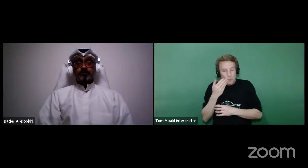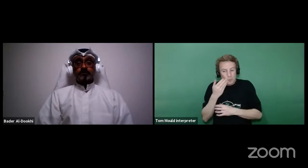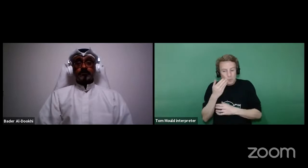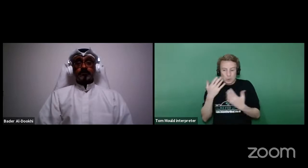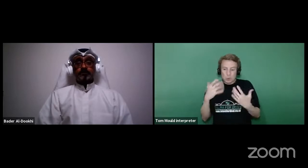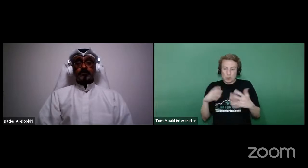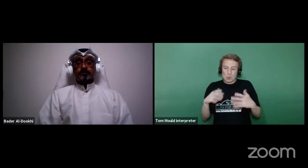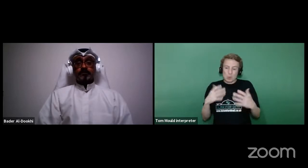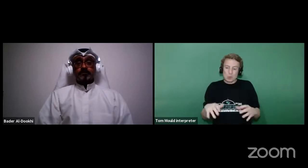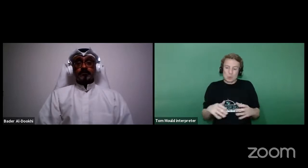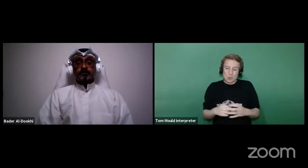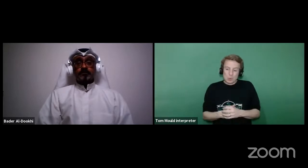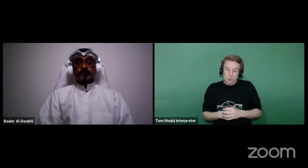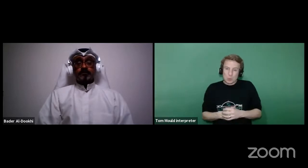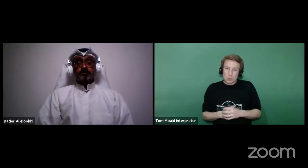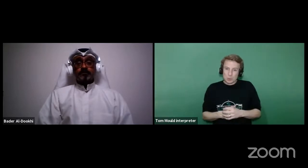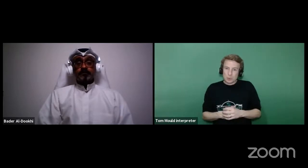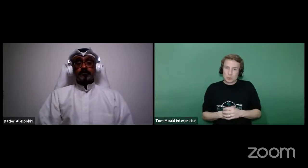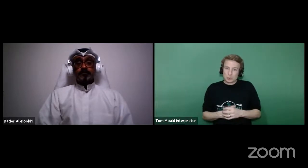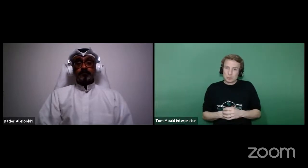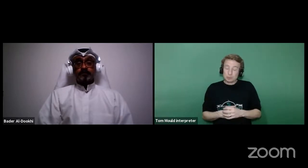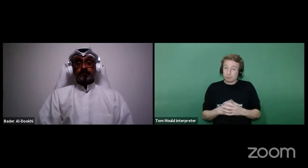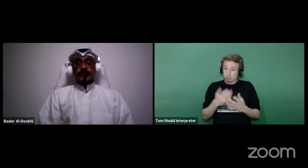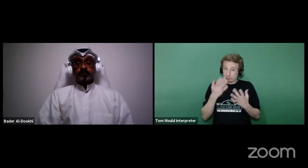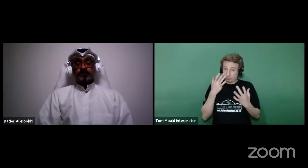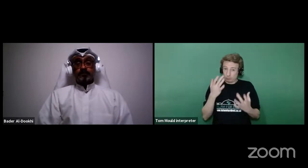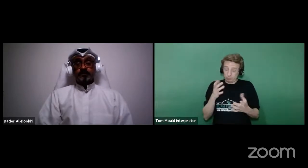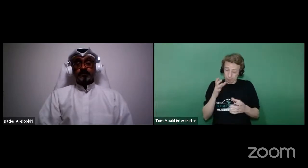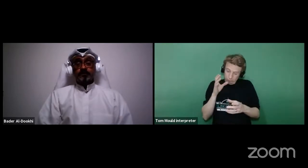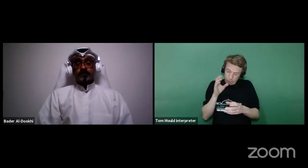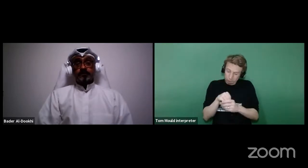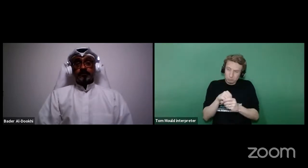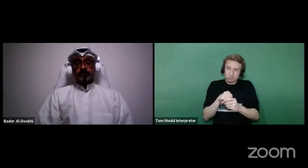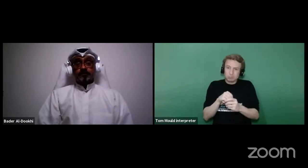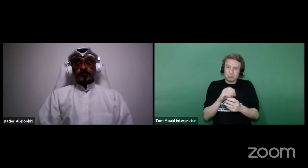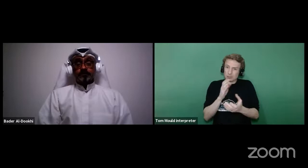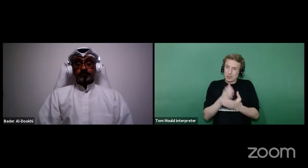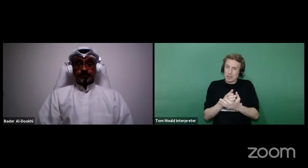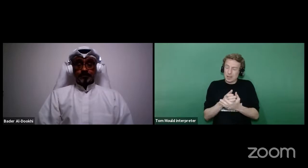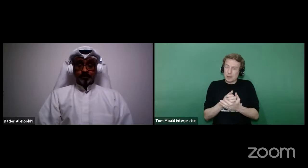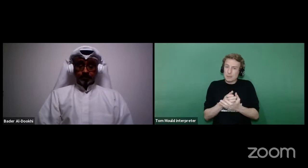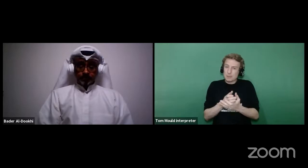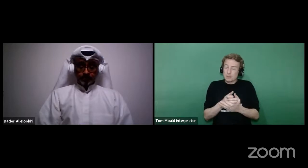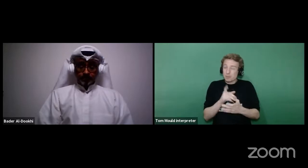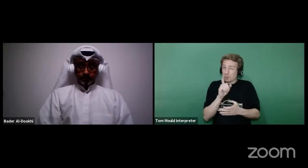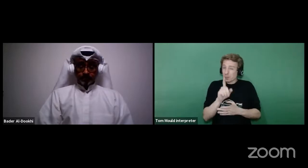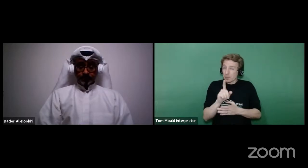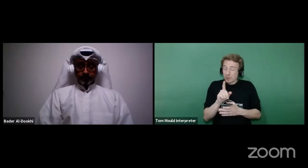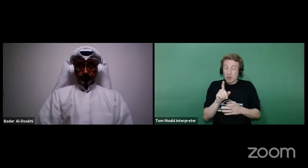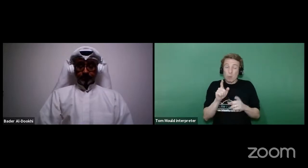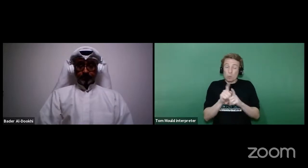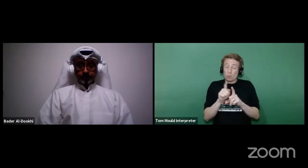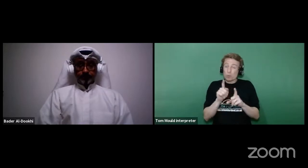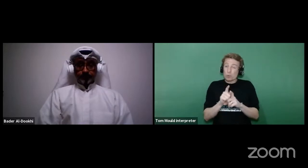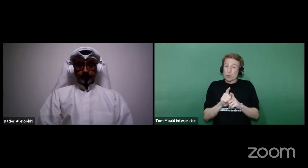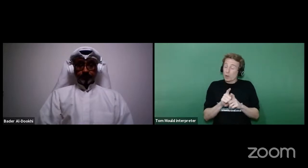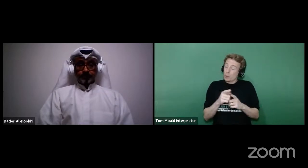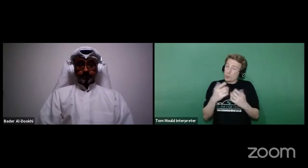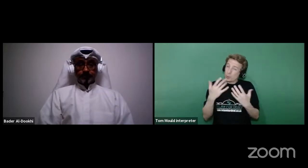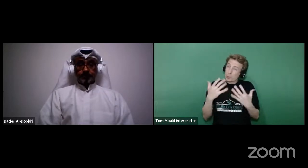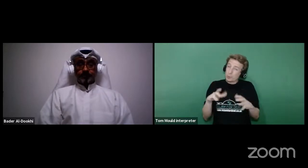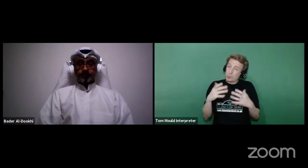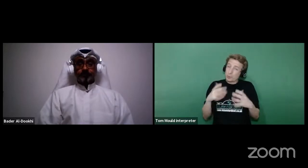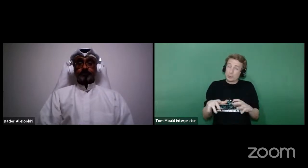actualizes them, and not only that, it has a great, deep effect upon the refinement of